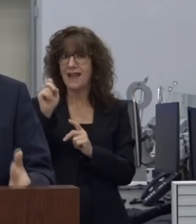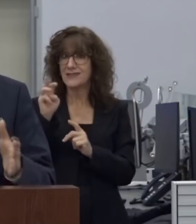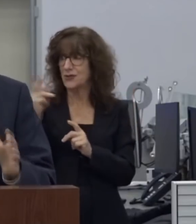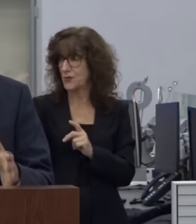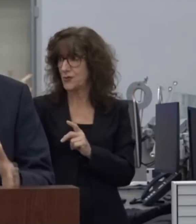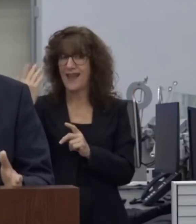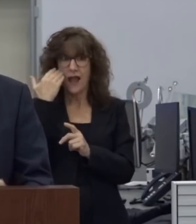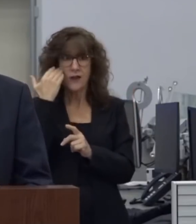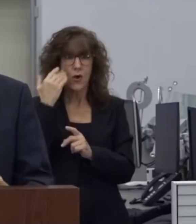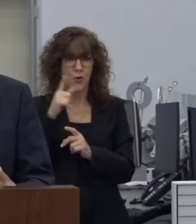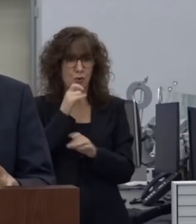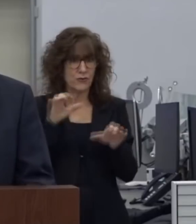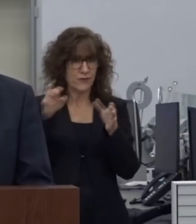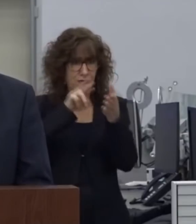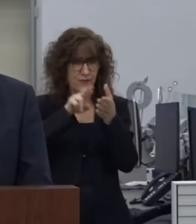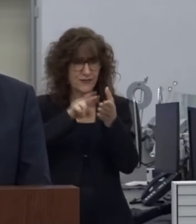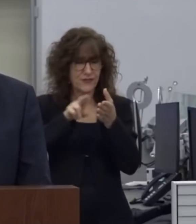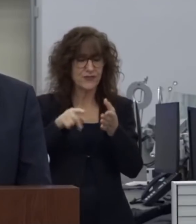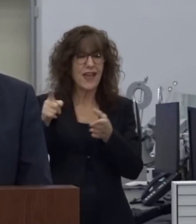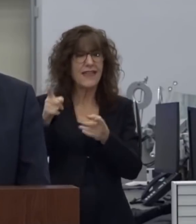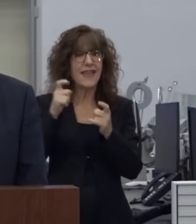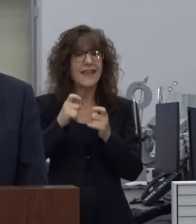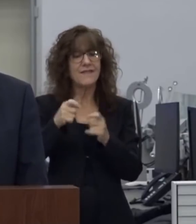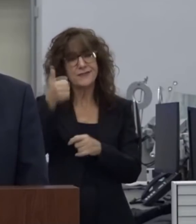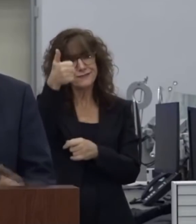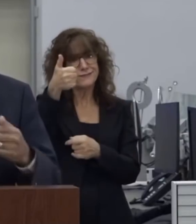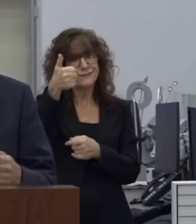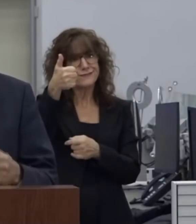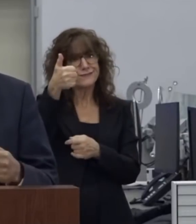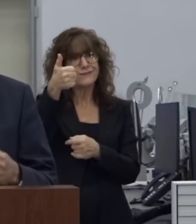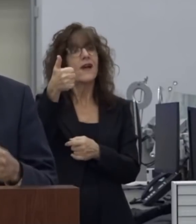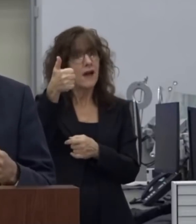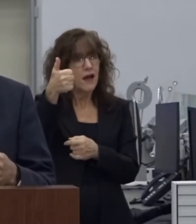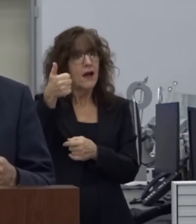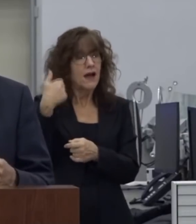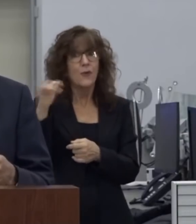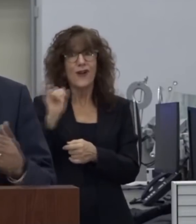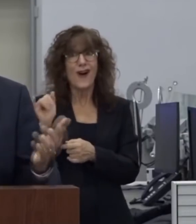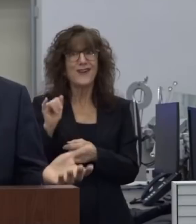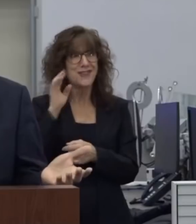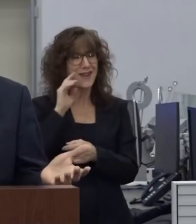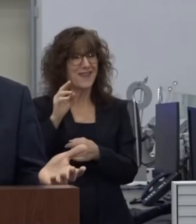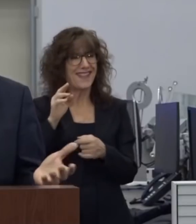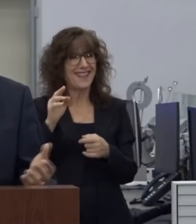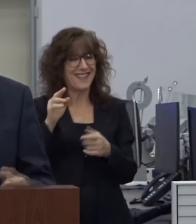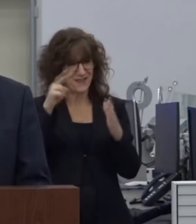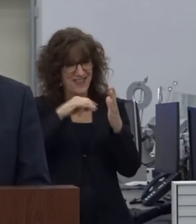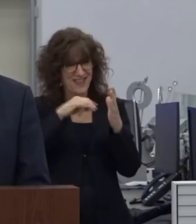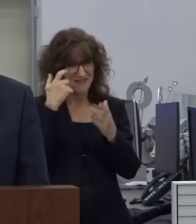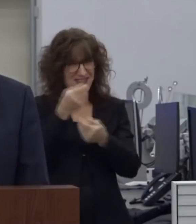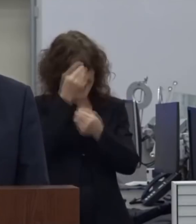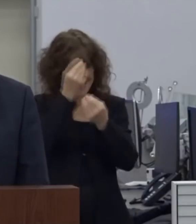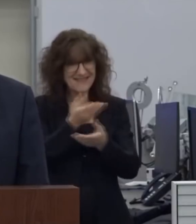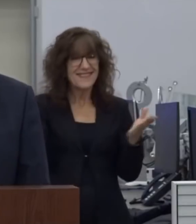know who are at that level, and they give us the thumbs up, then we're also going to read that because it's public. And